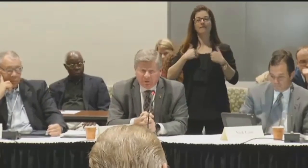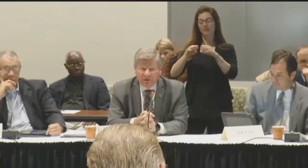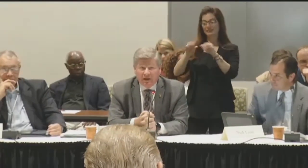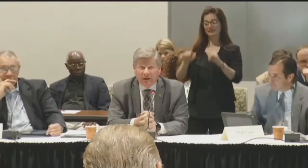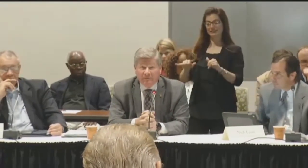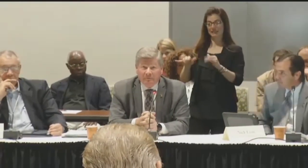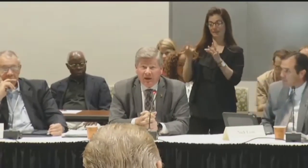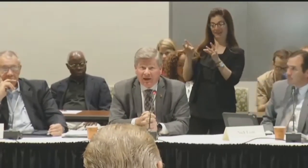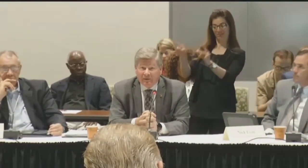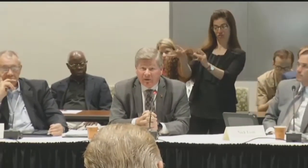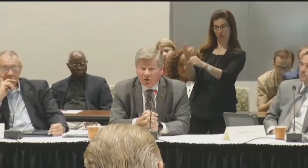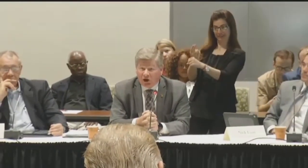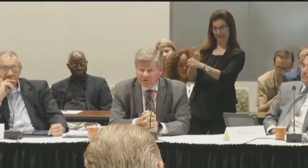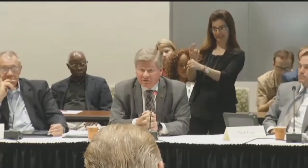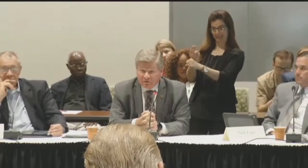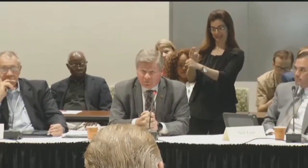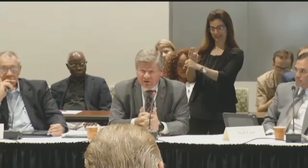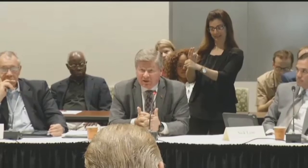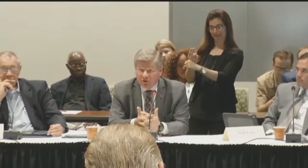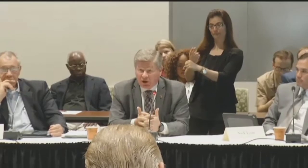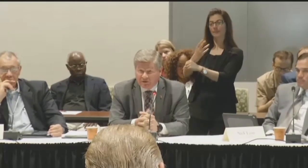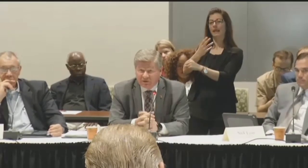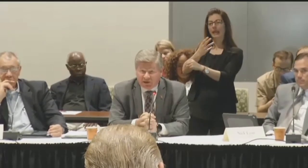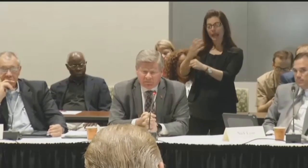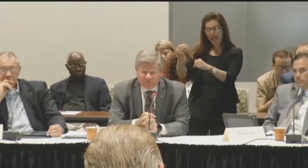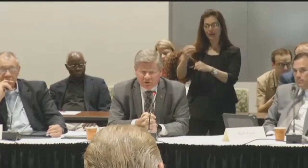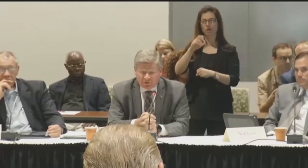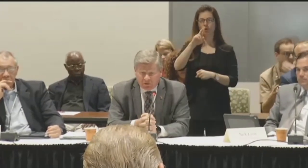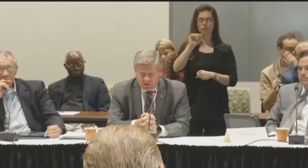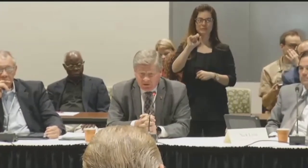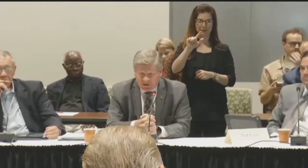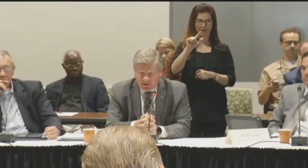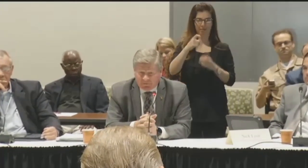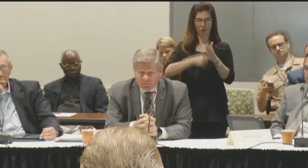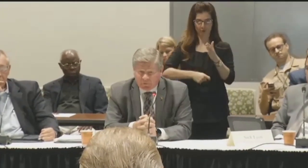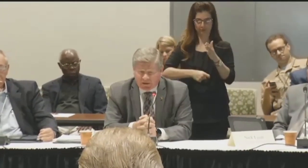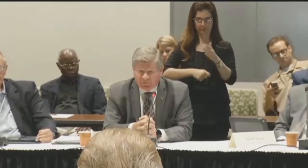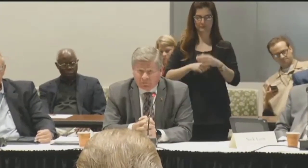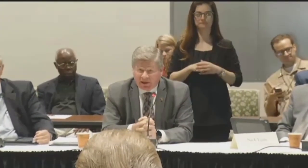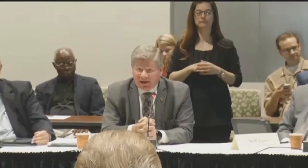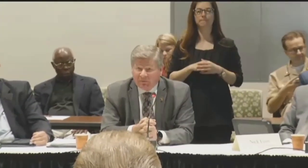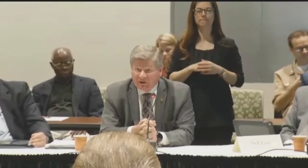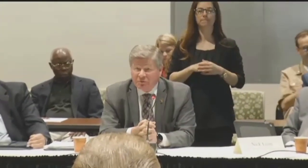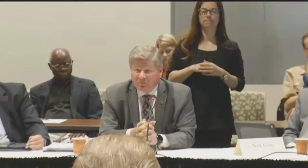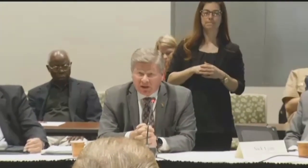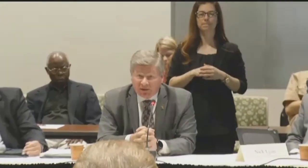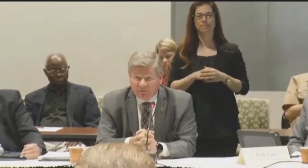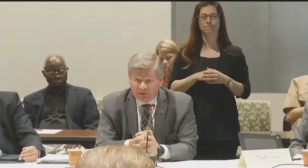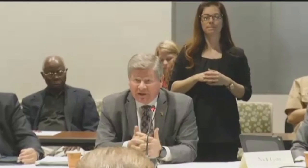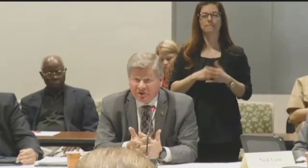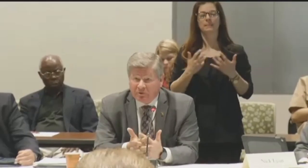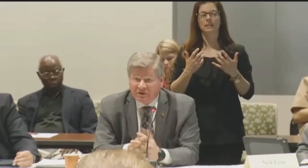system and the cost, the retail cost. So without getting out of my swim